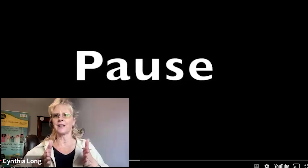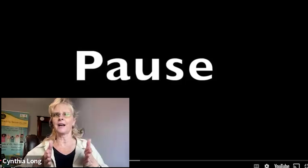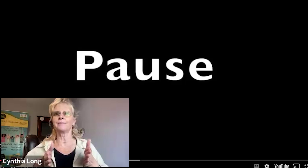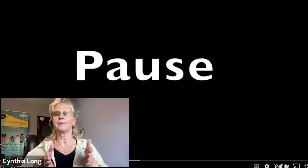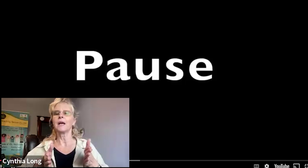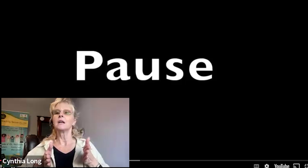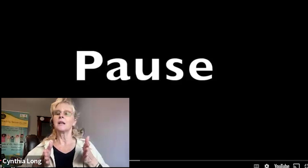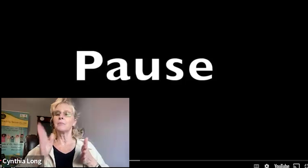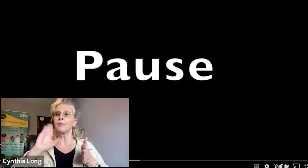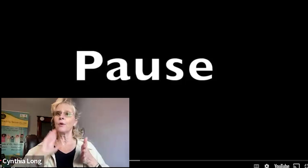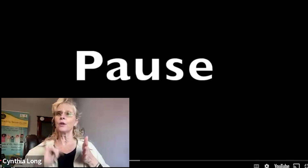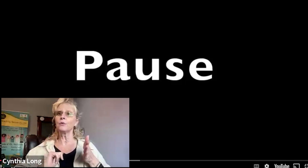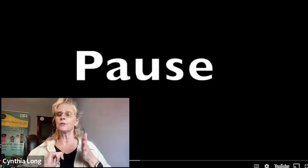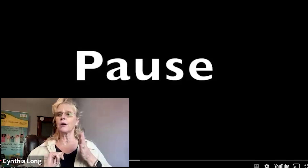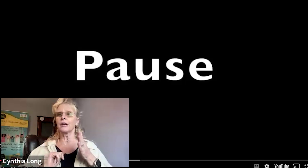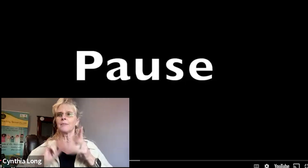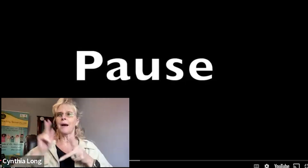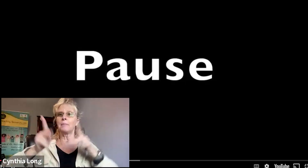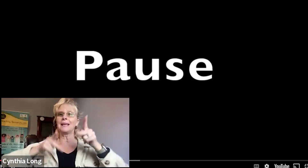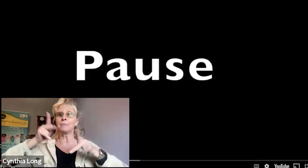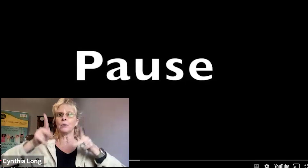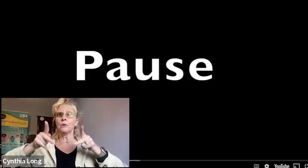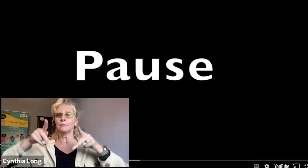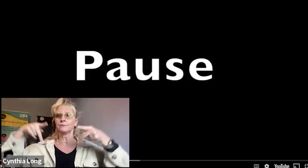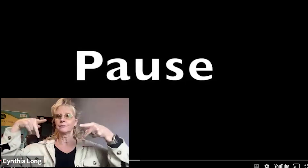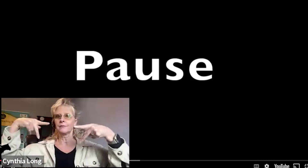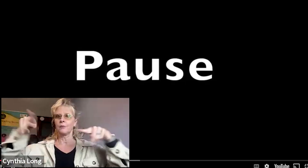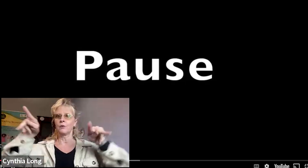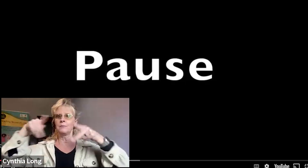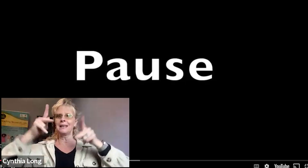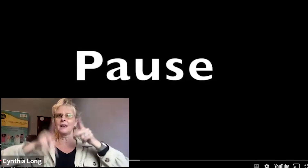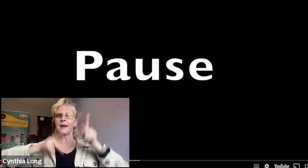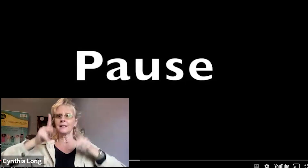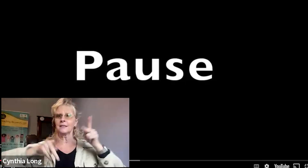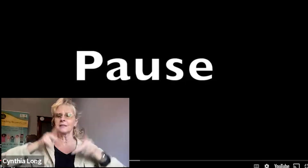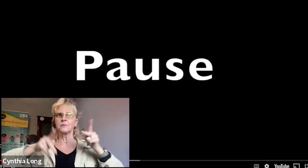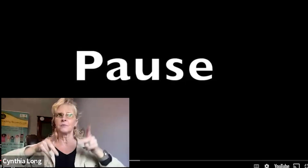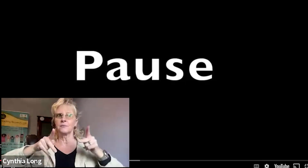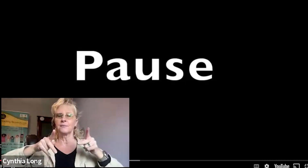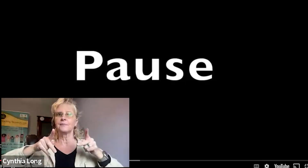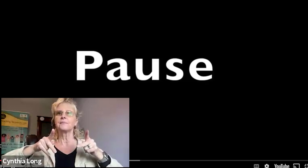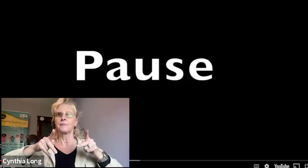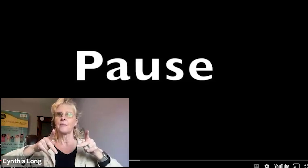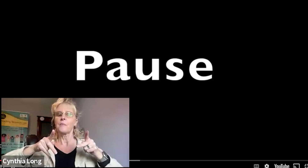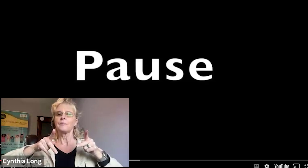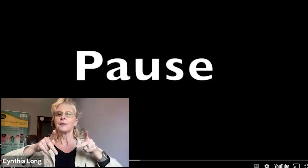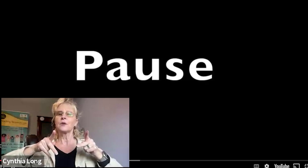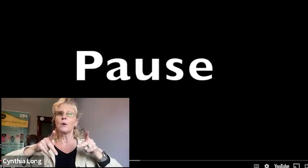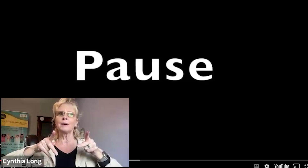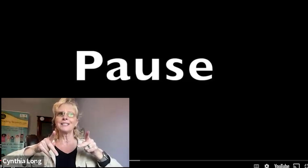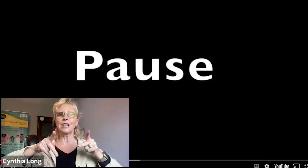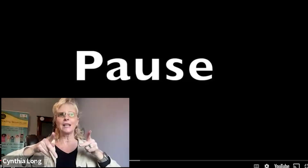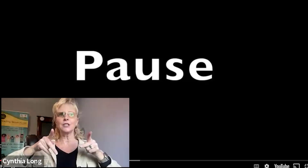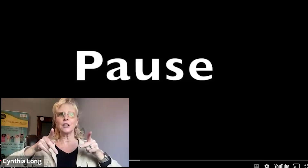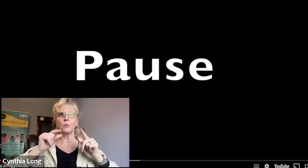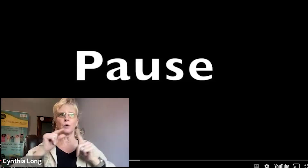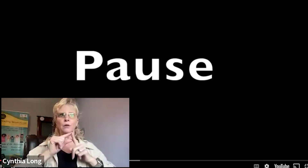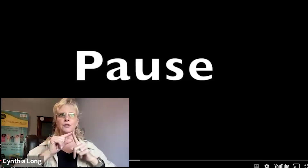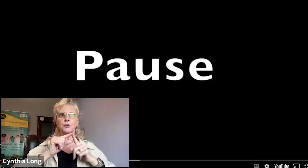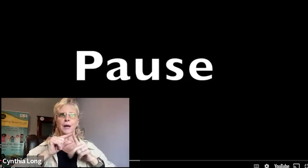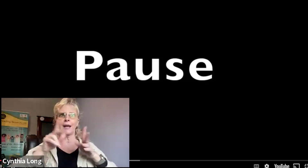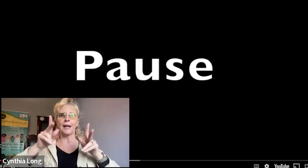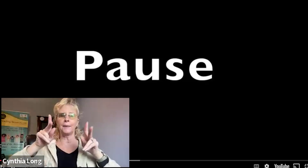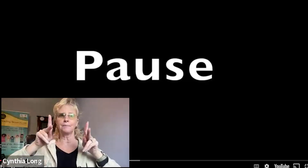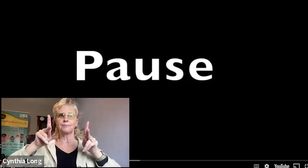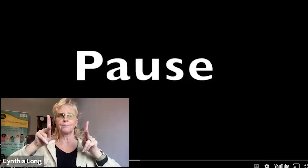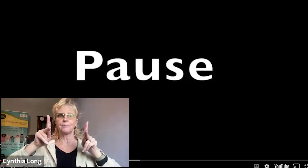the person sign. Now, before you were talking about people with the P hands. So when we change a